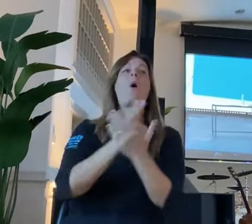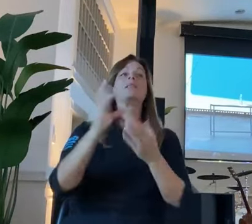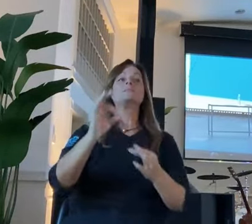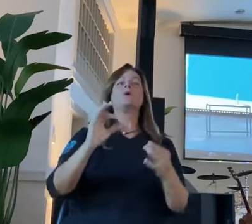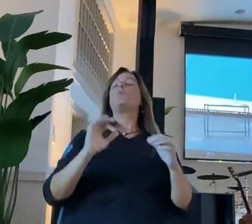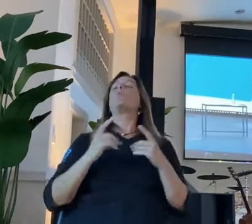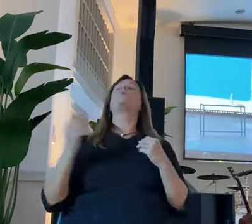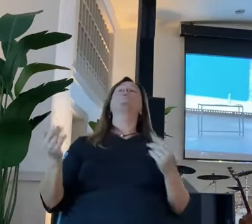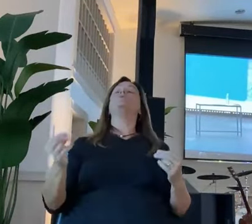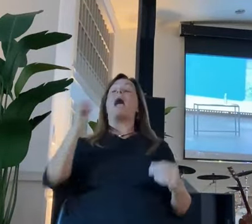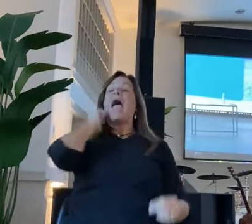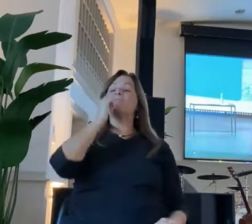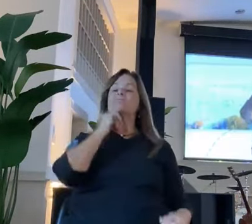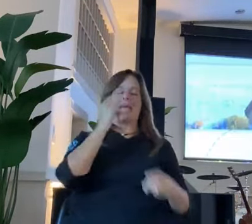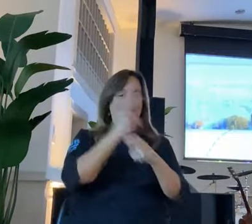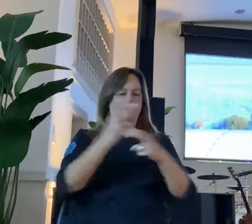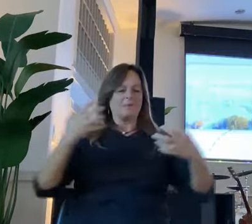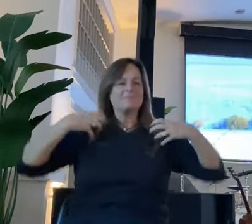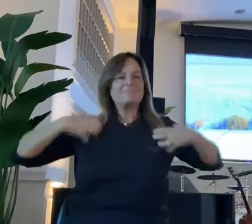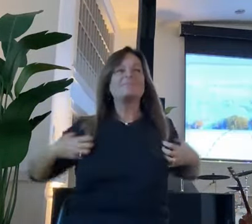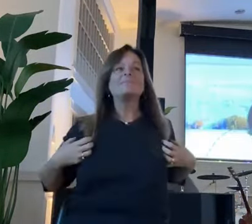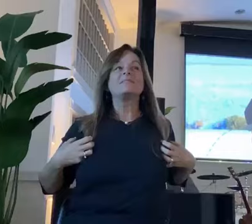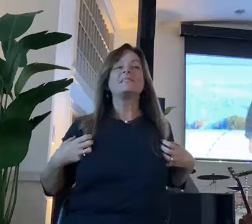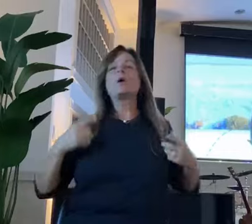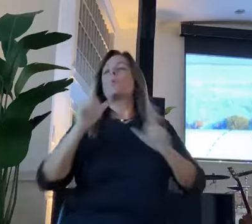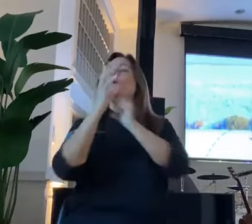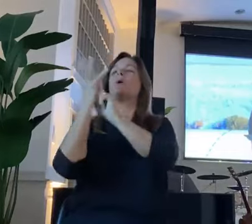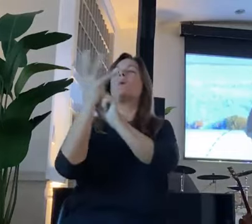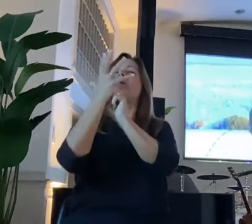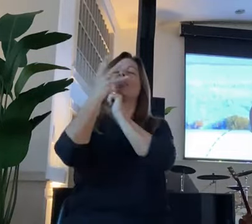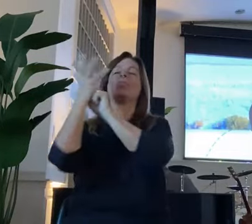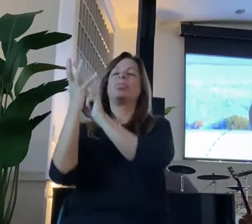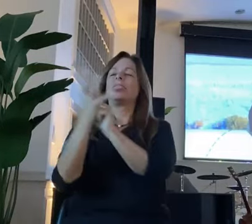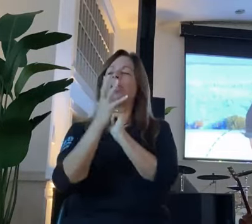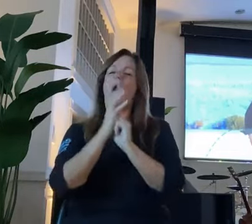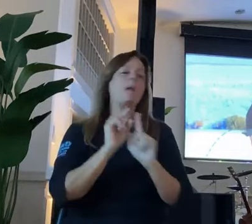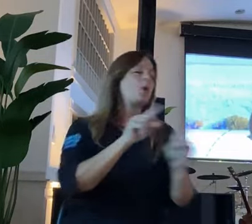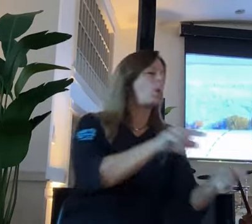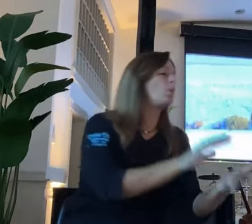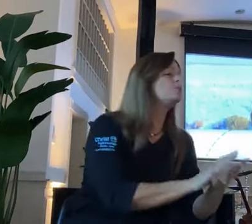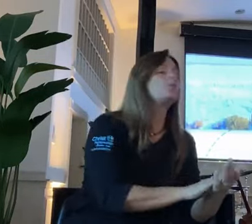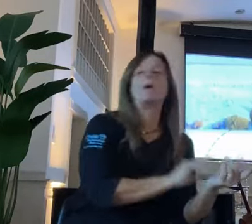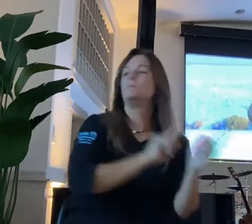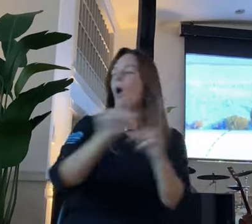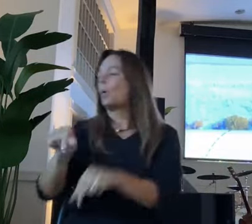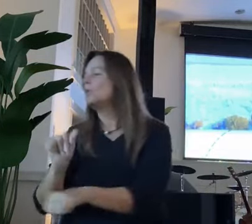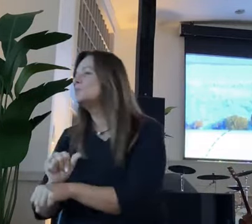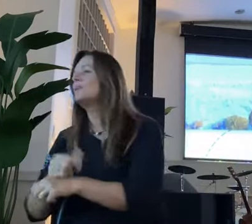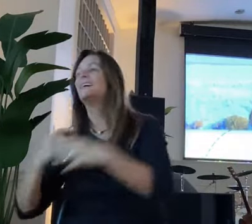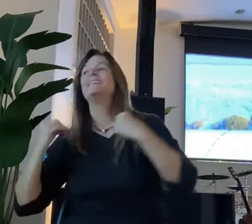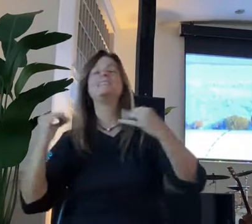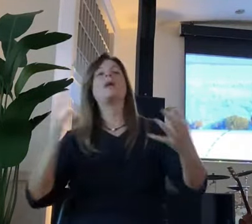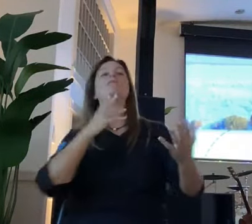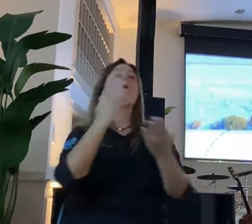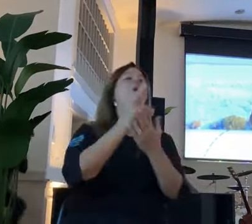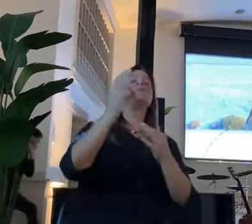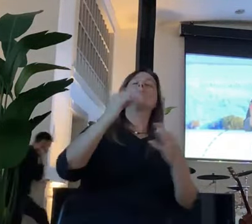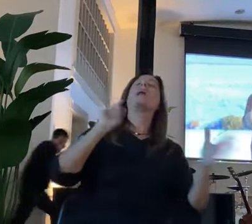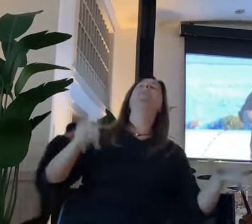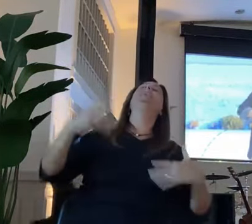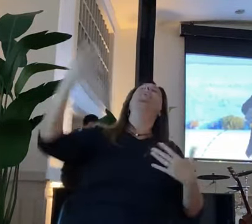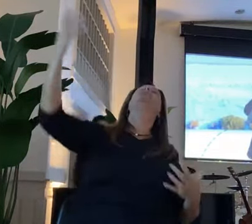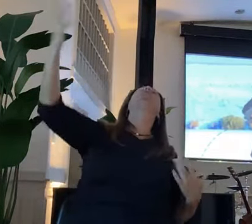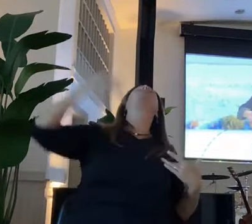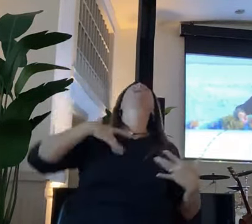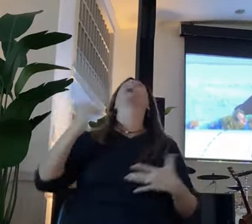life. Every day. We're not in the home. They have my home. School, I'm going to work. Holy Spirit, I need you. And